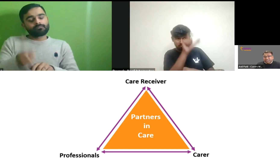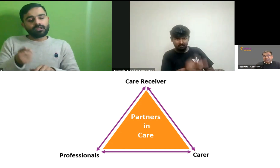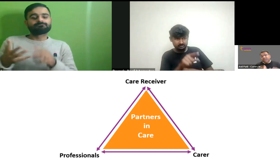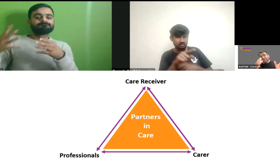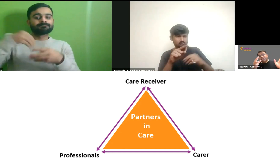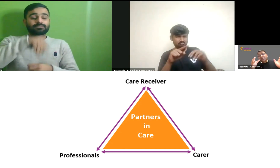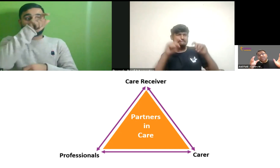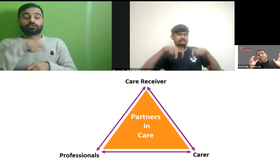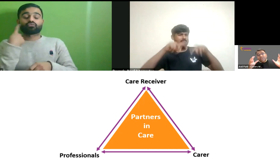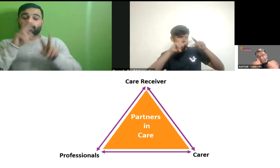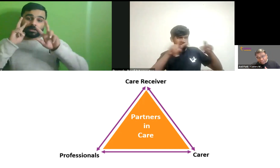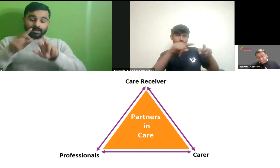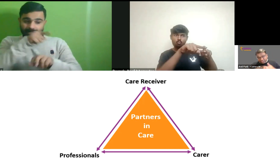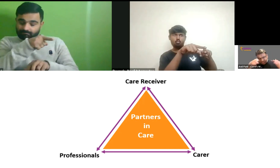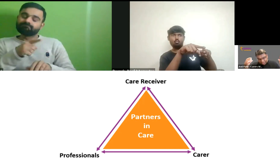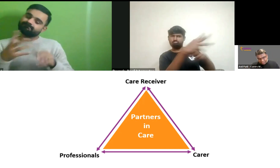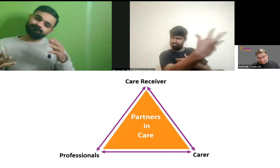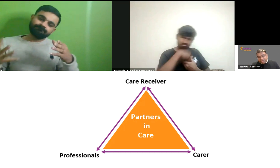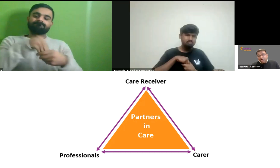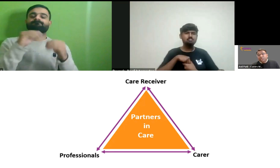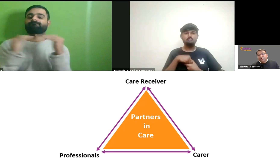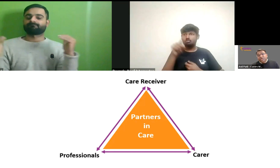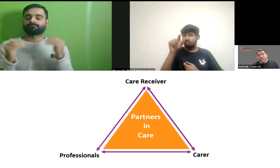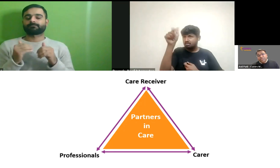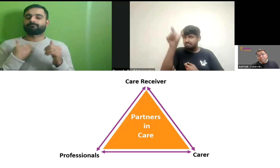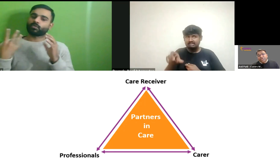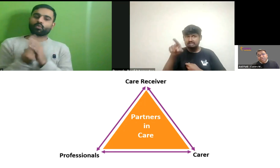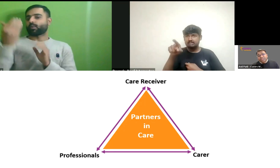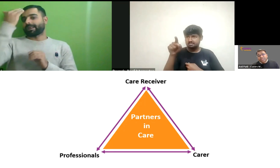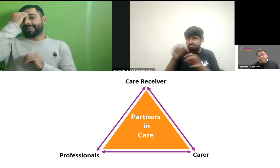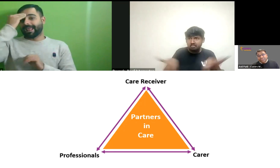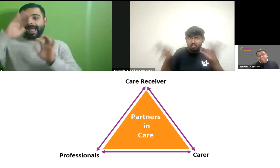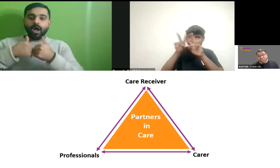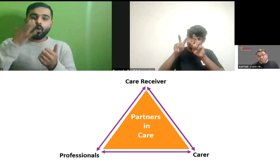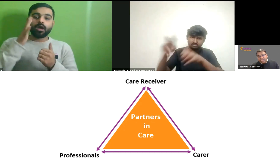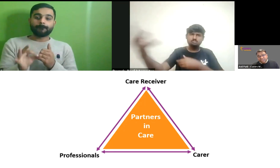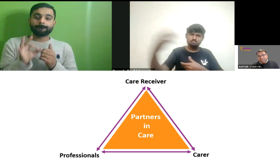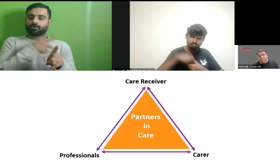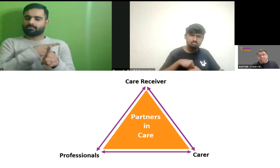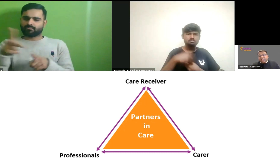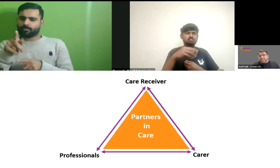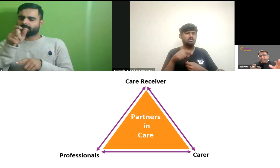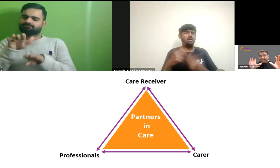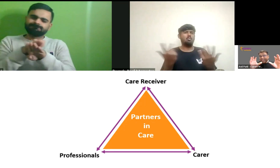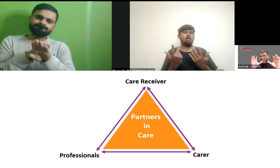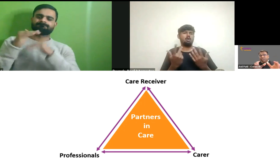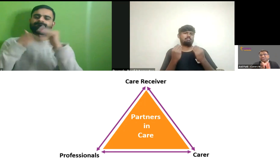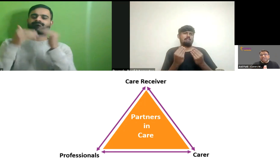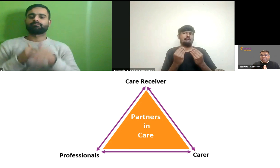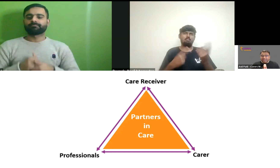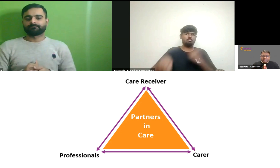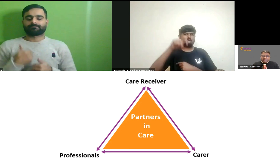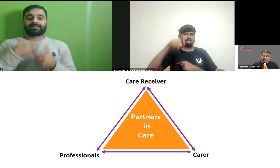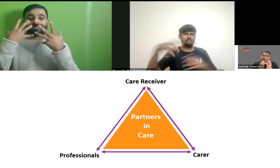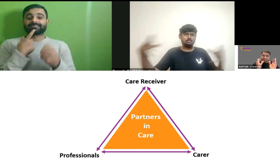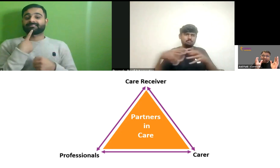the carers. And of course, we all know how important the professional's role is. I would